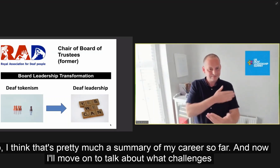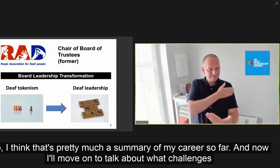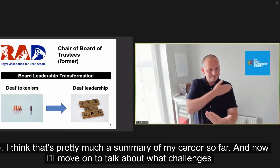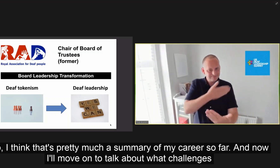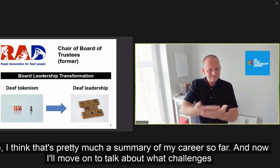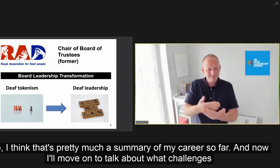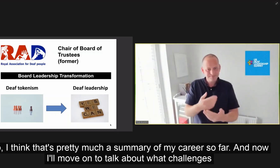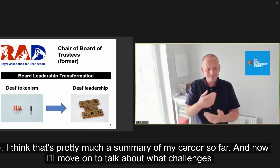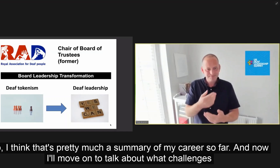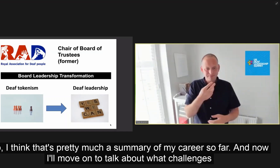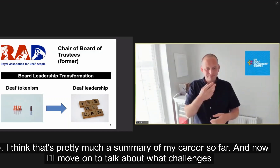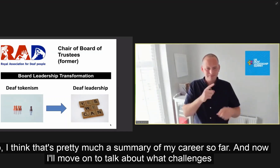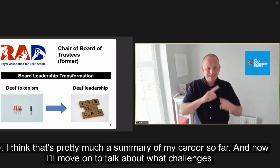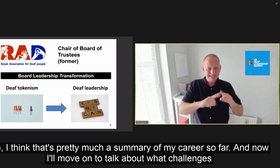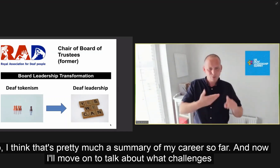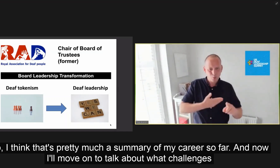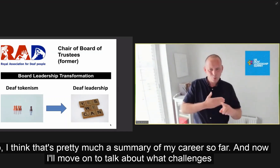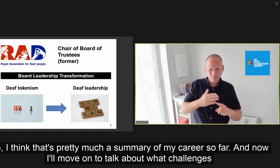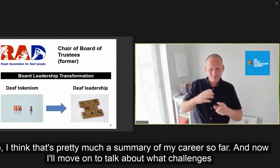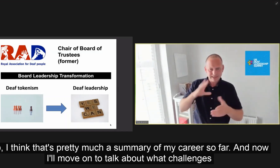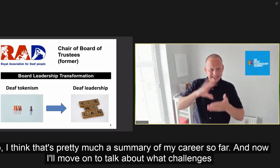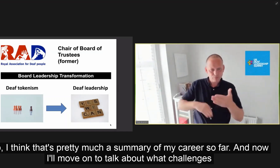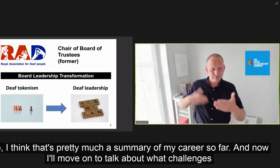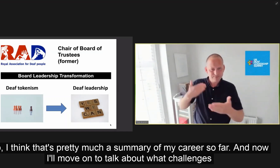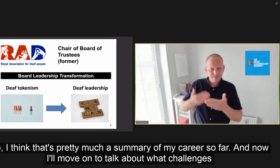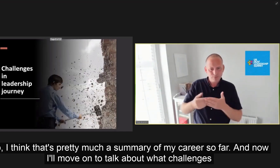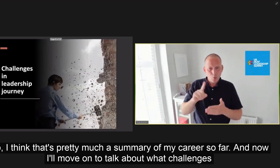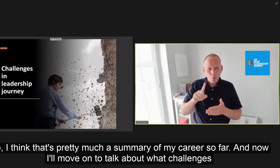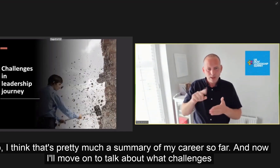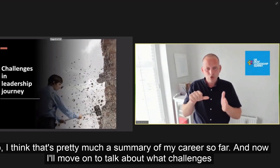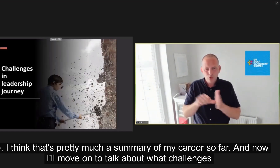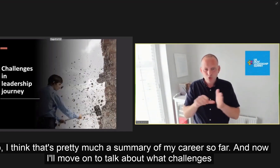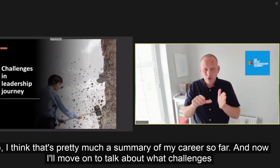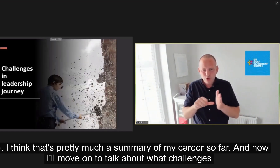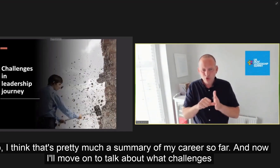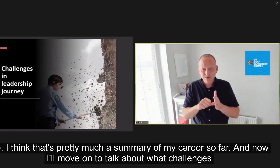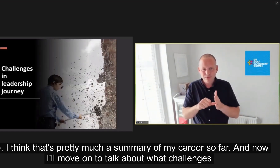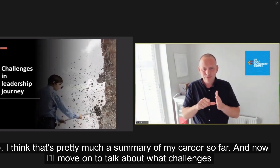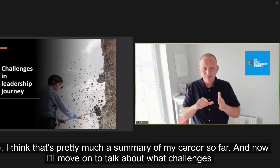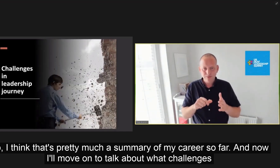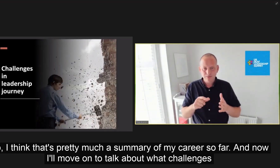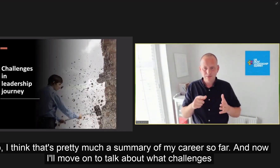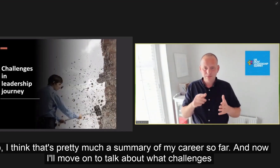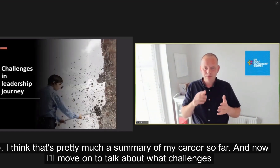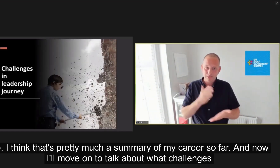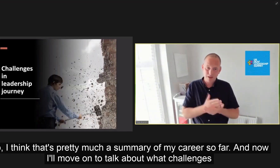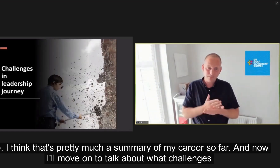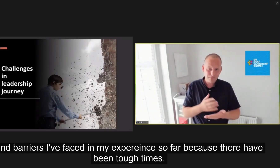far. And now I'll move on to talk about what challenges and barriers I